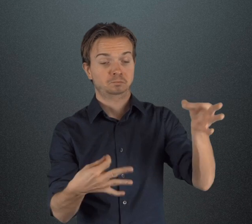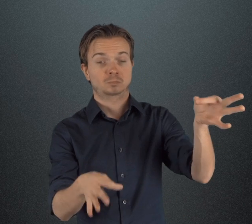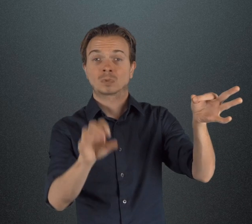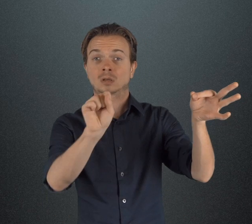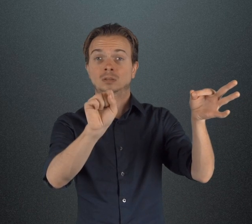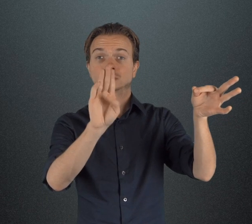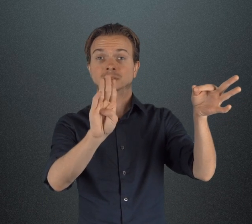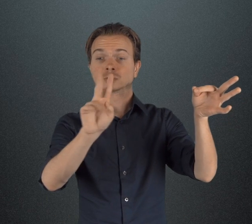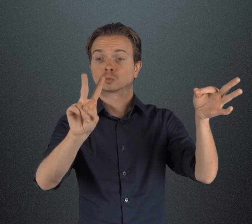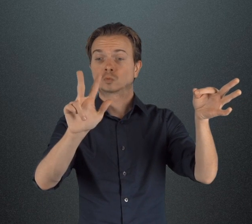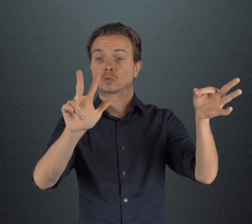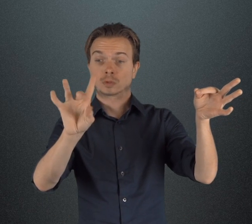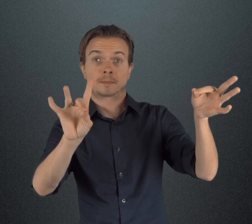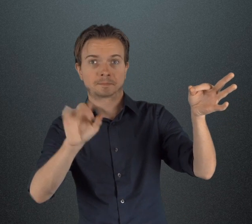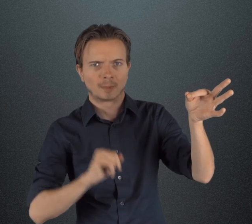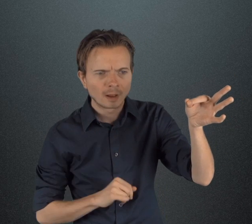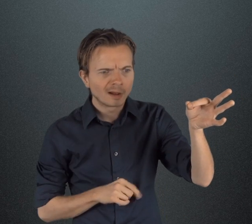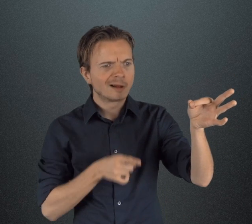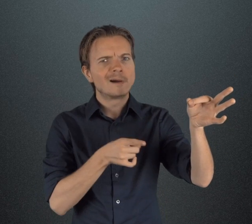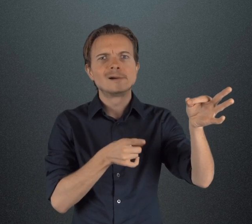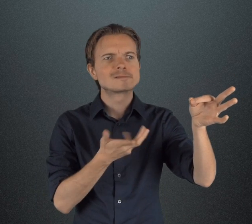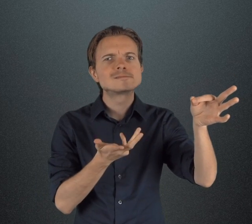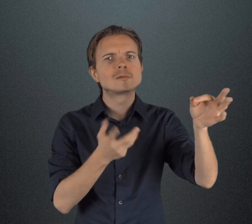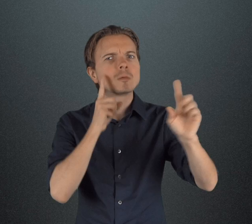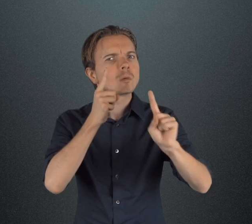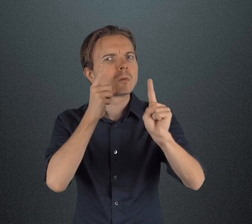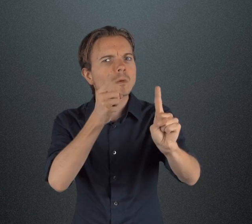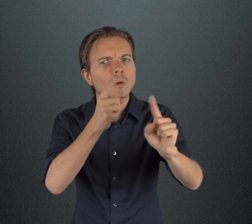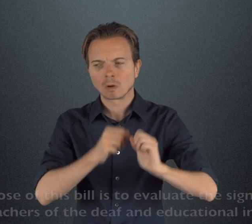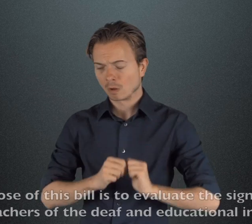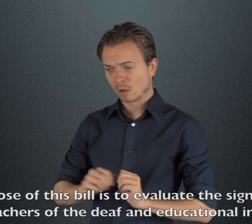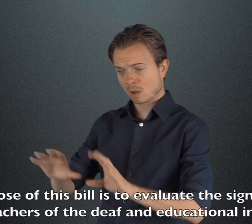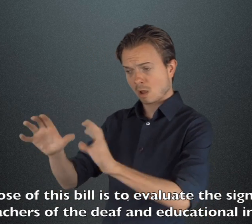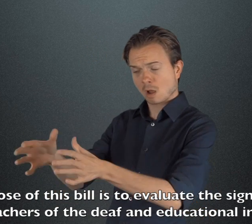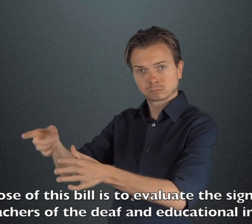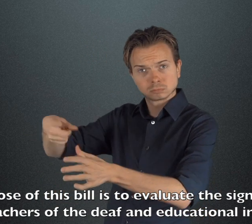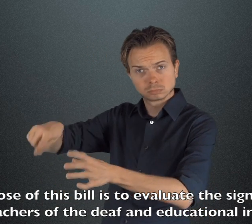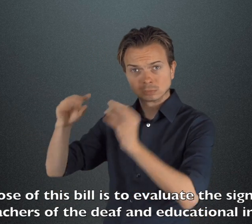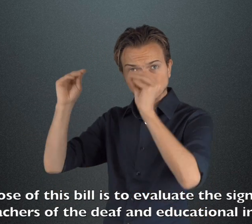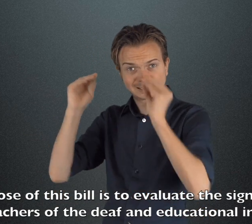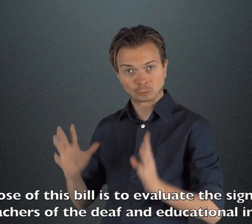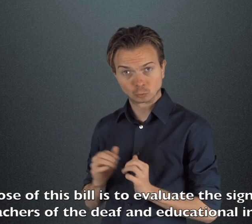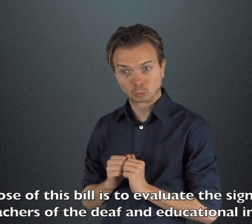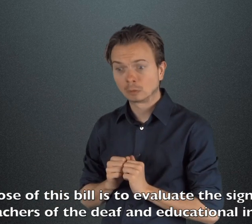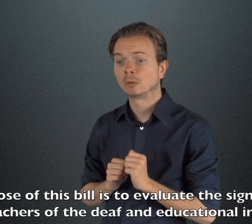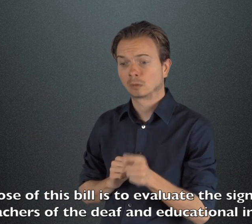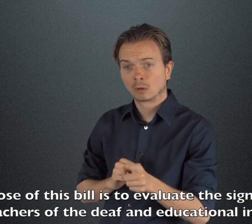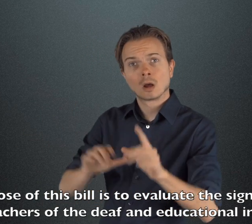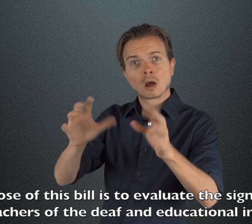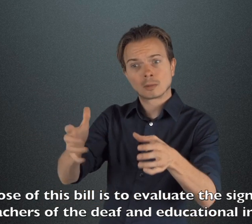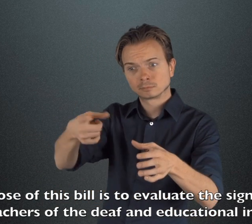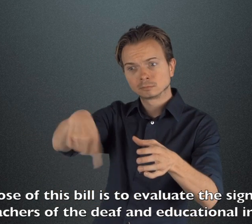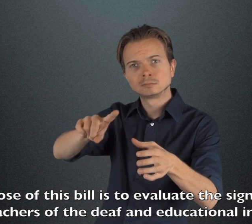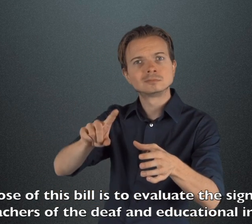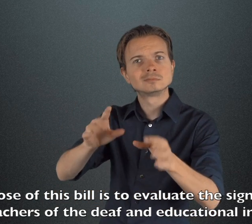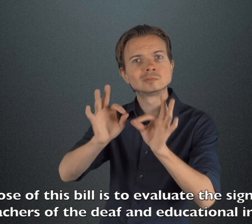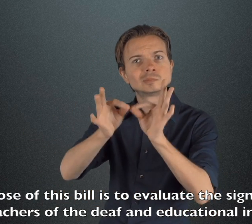The purpose of this bill is to evaluate the sign language skills of teachers of the deaf and educational